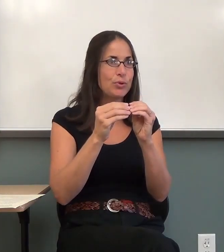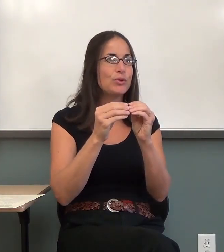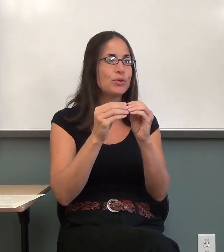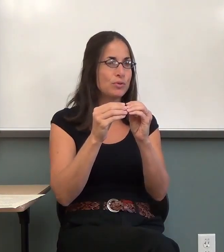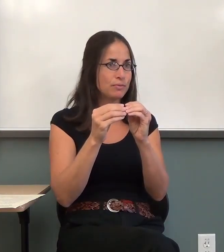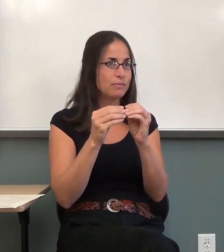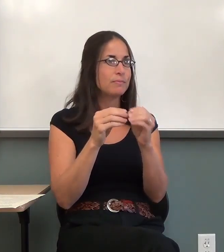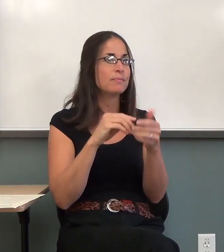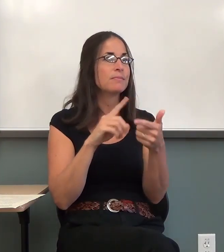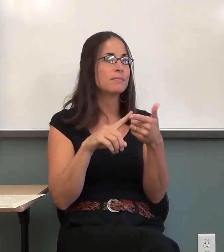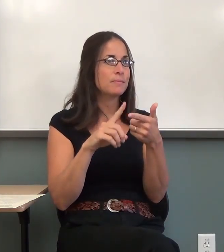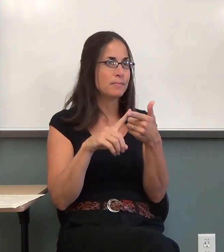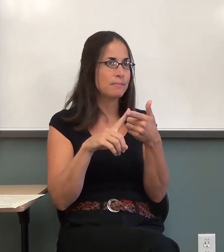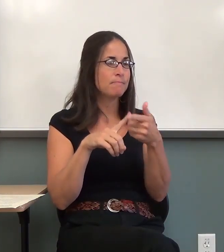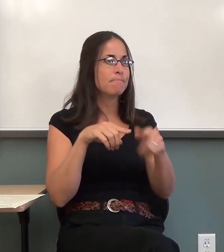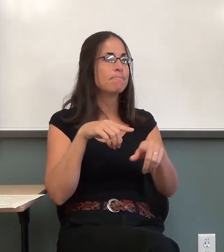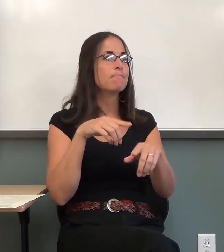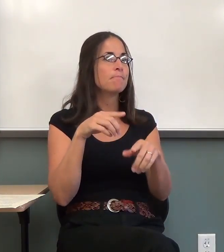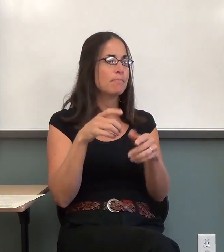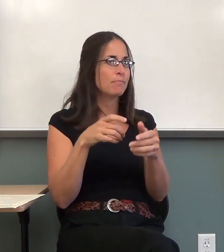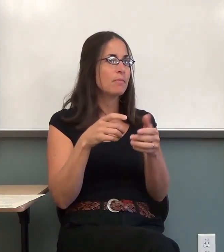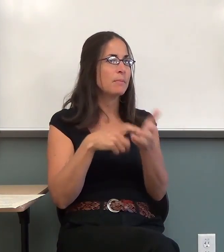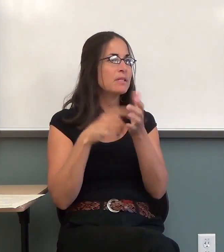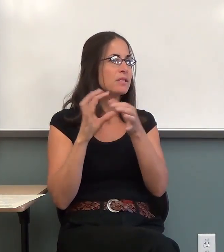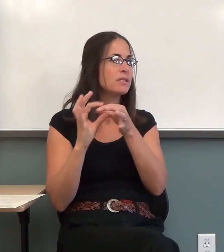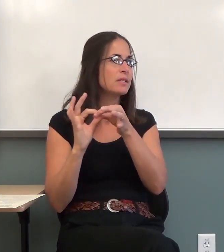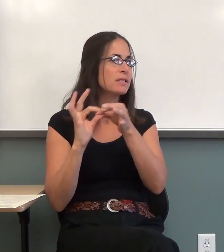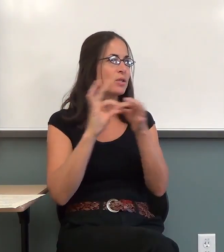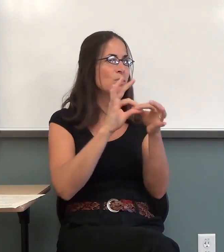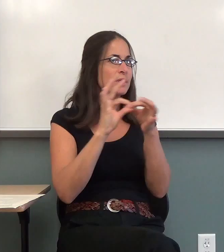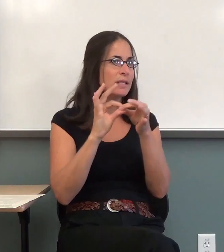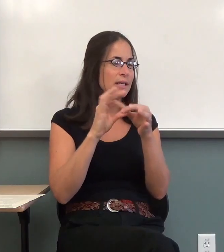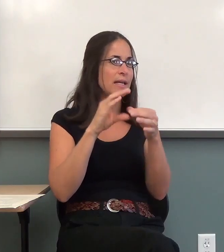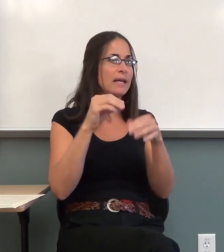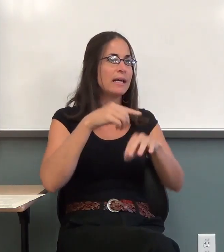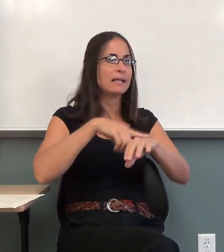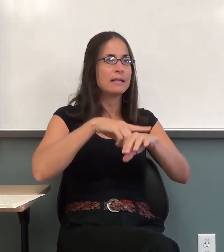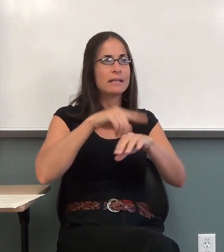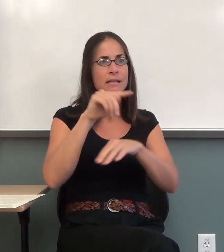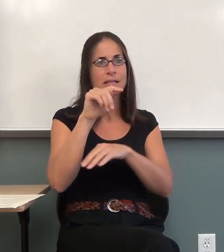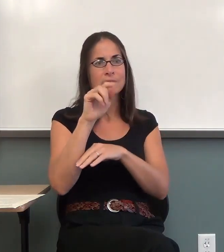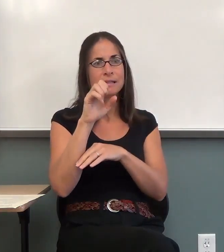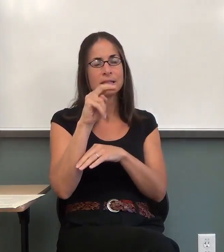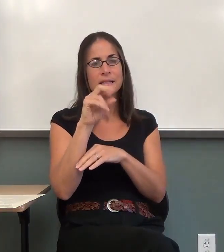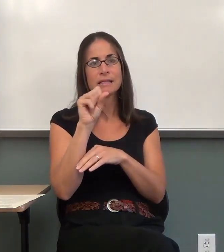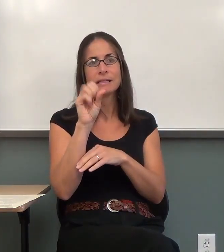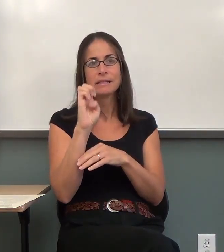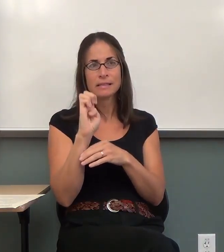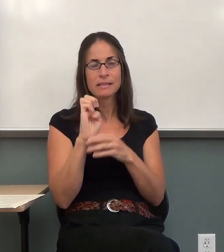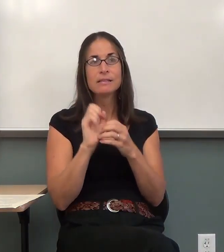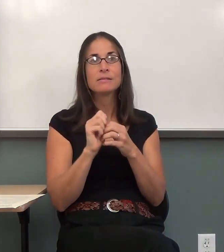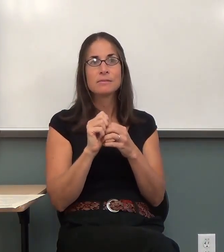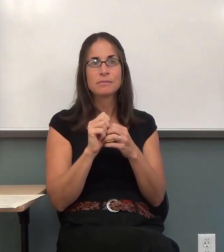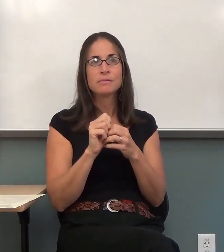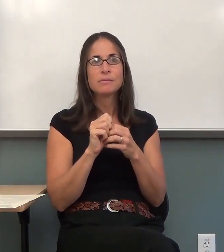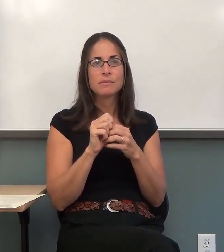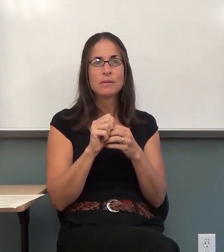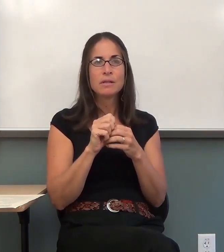number, it has to associate plus tense. Okay, so what is it actually telling us? Do you remember what I said tense